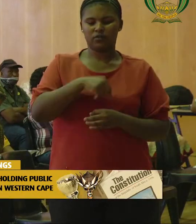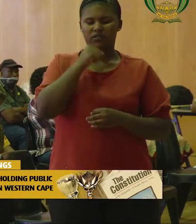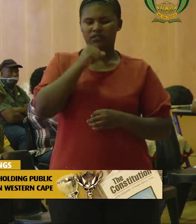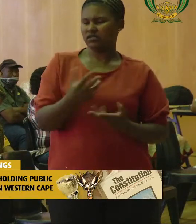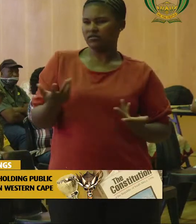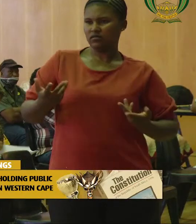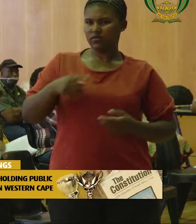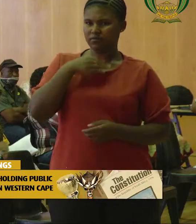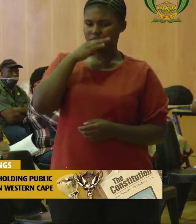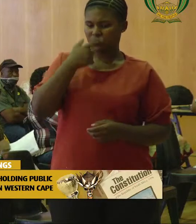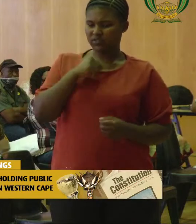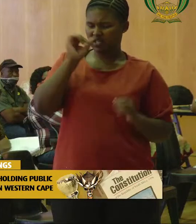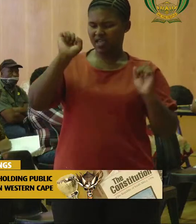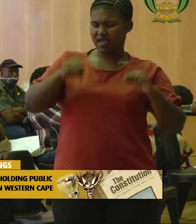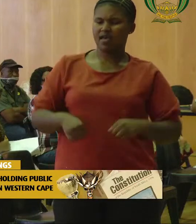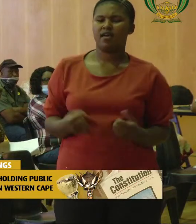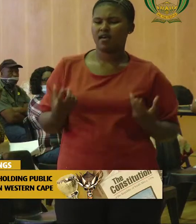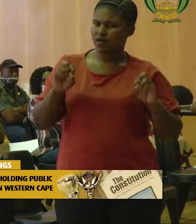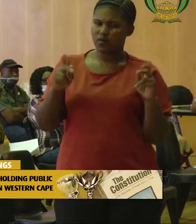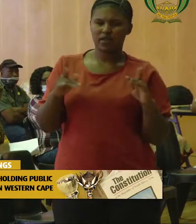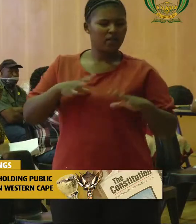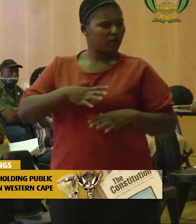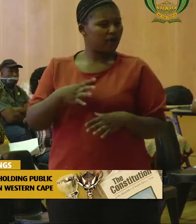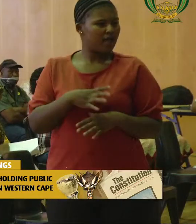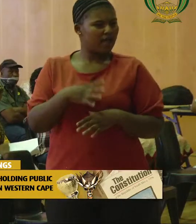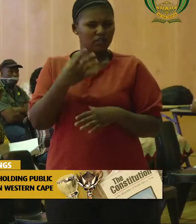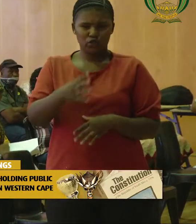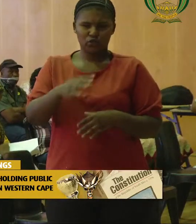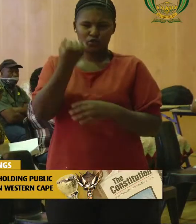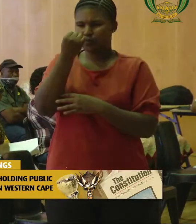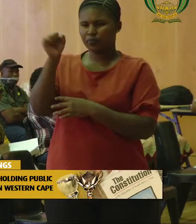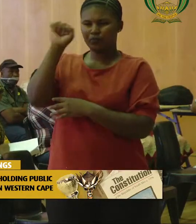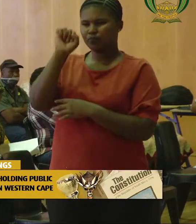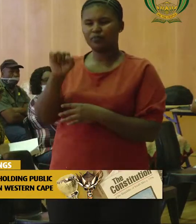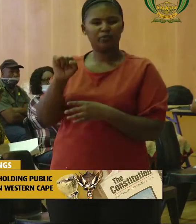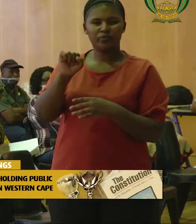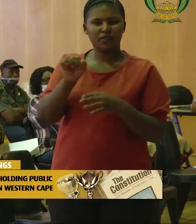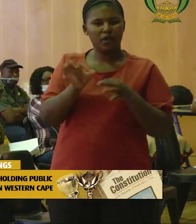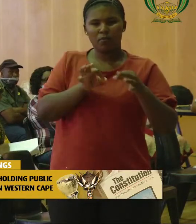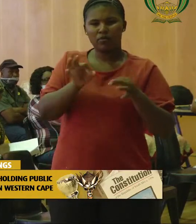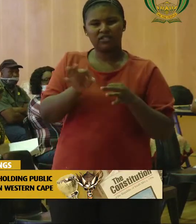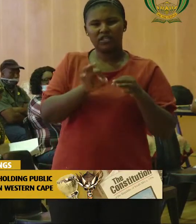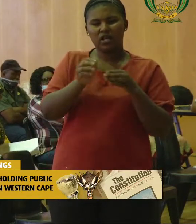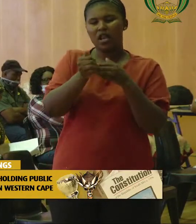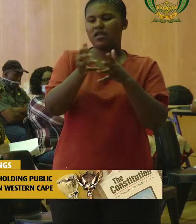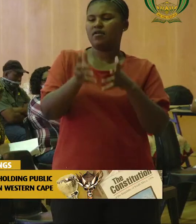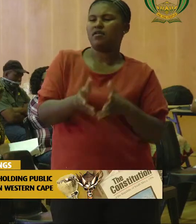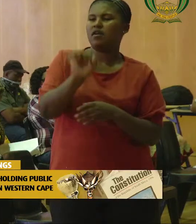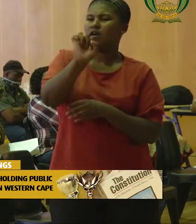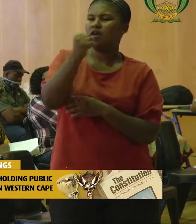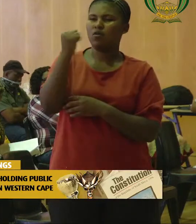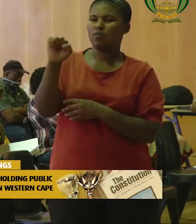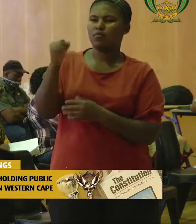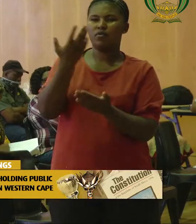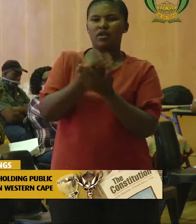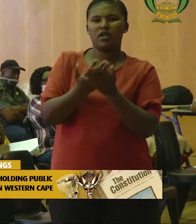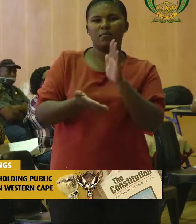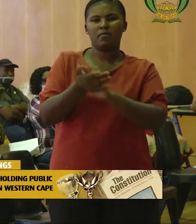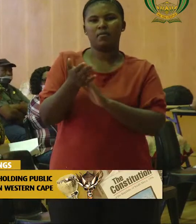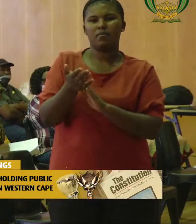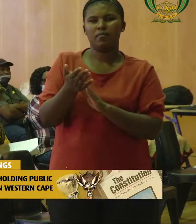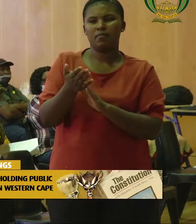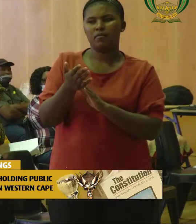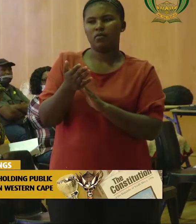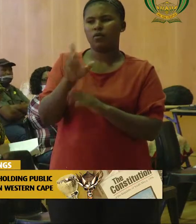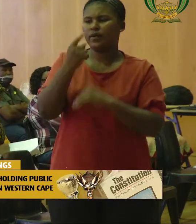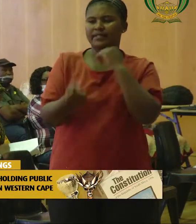it's okay that bawena, xa ungavisisani namalungu ombutho wakho okanye xa ungavisisani ne-leadership ombutho wakho, go and open? What